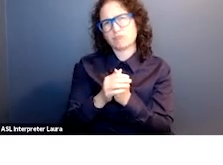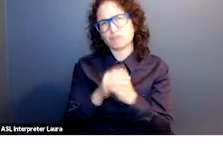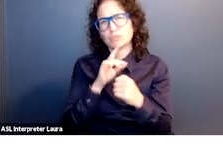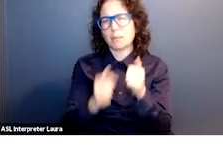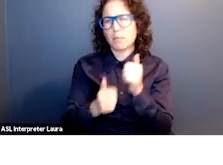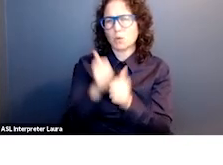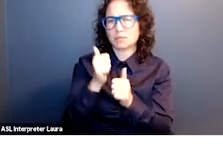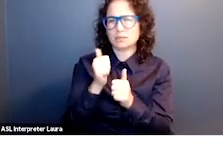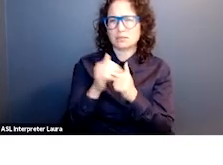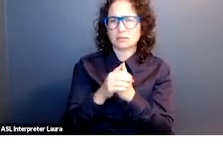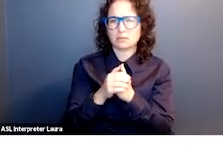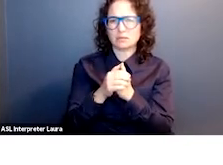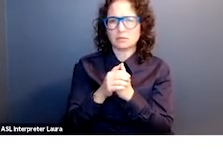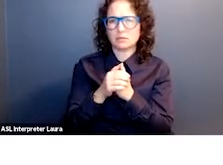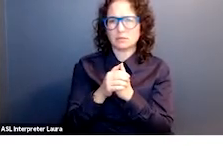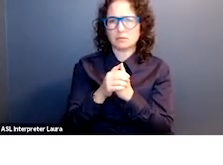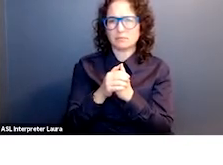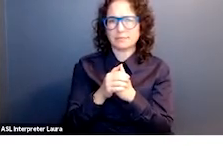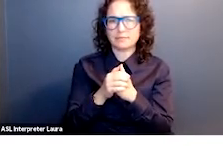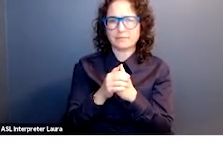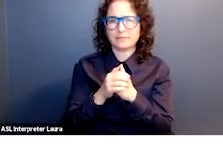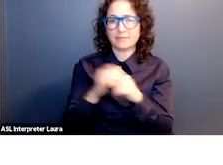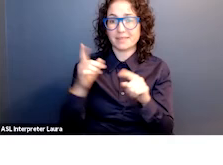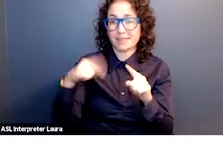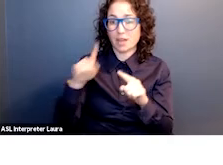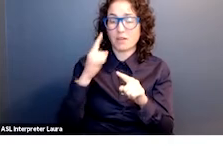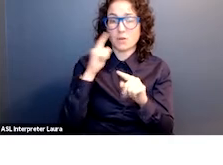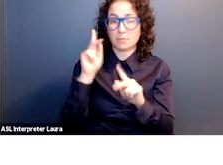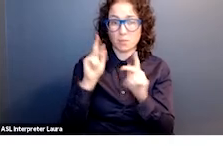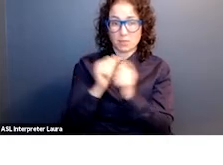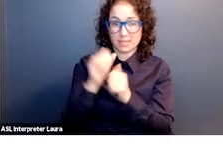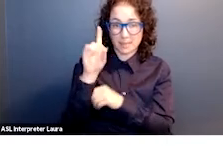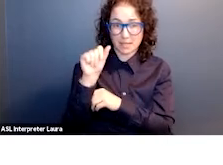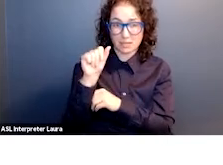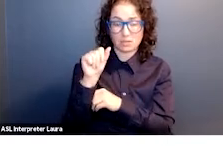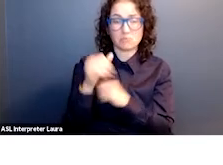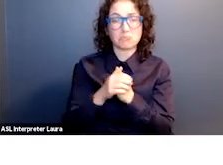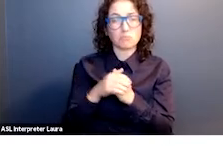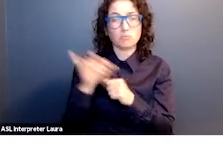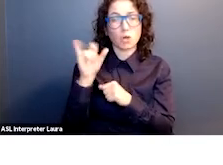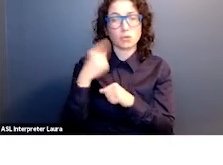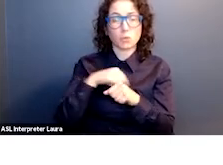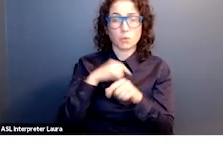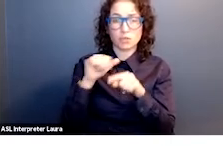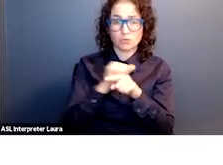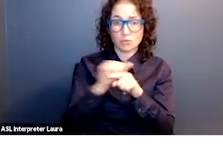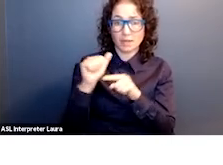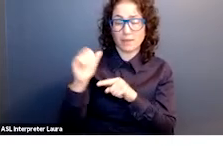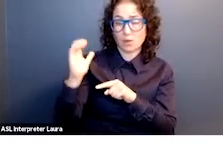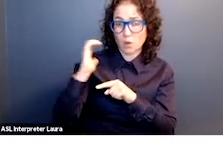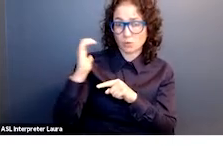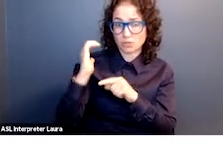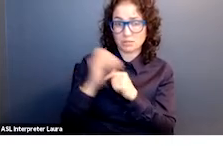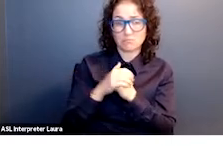mostly they are from person with disabilities. Also, we train the coaches